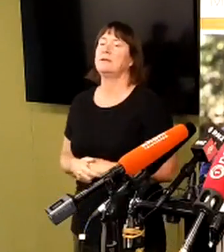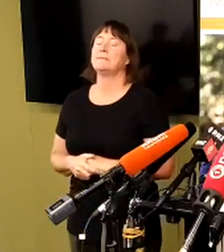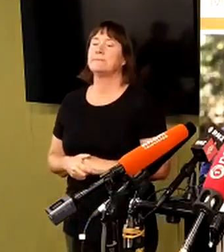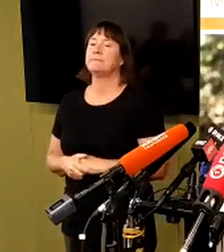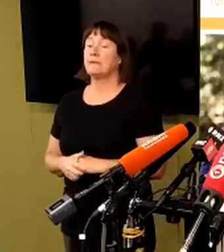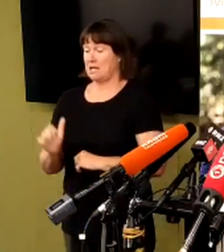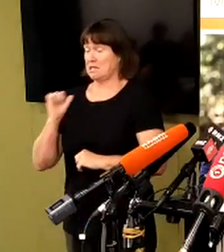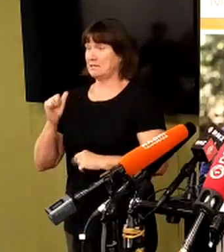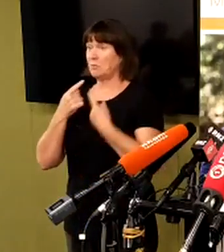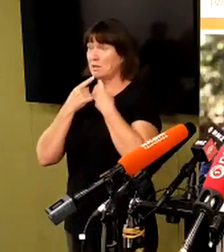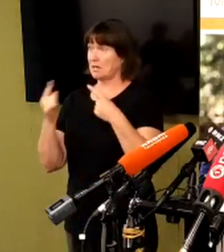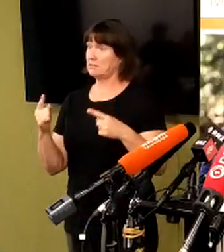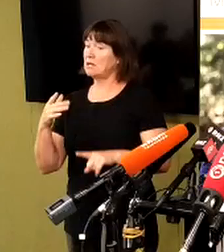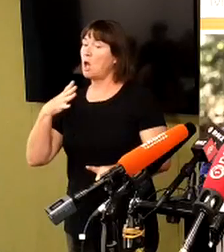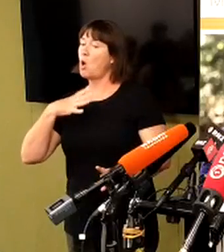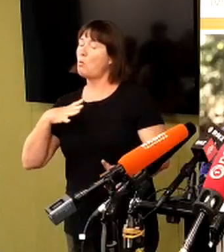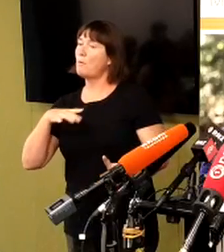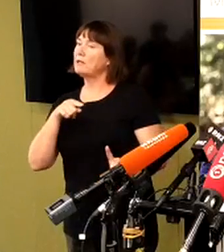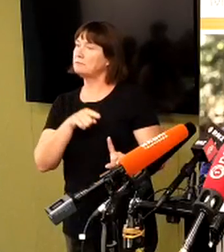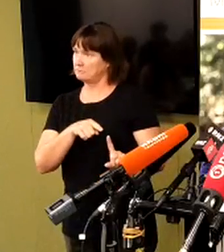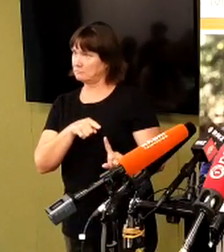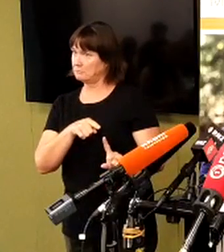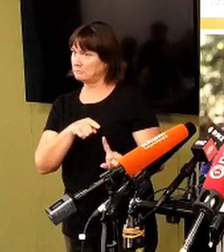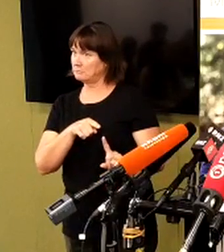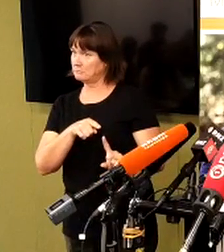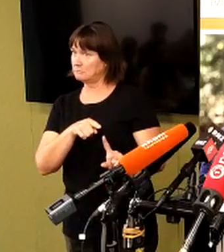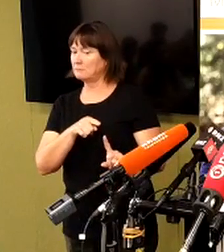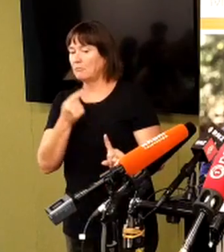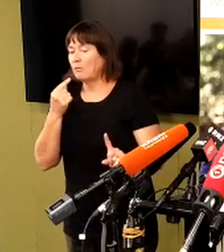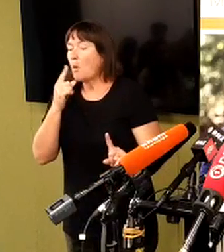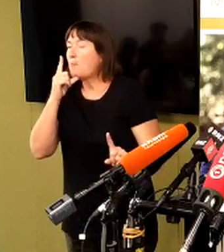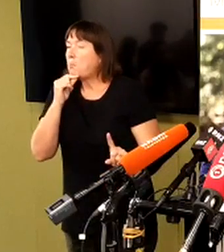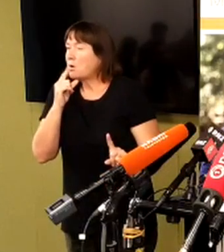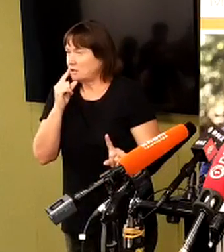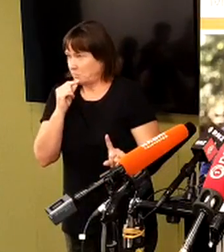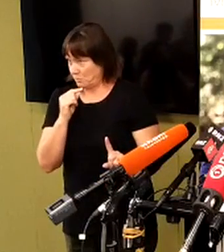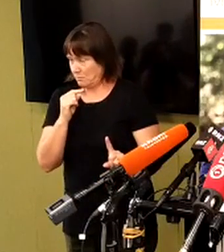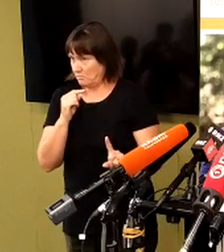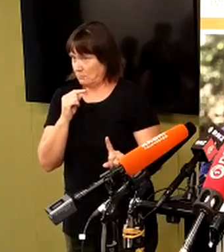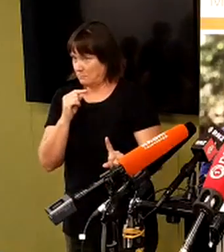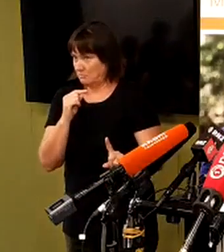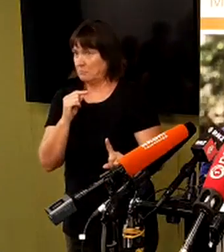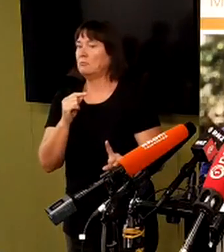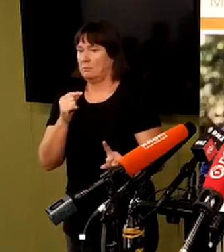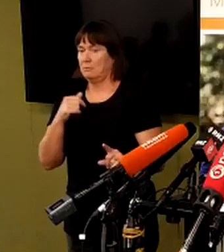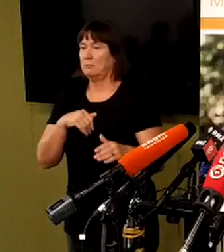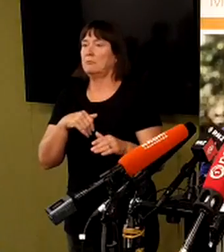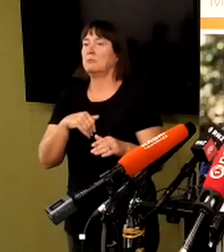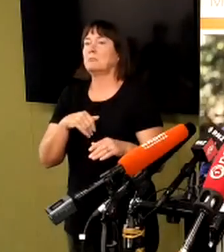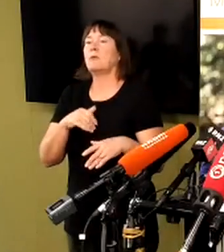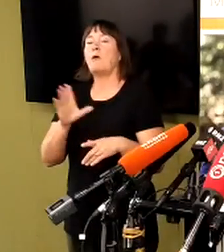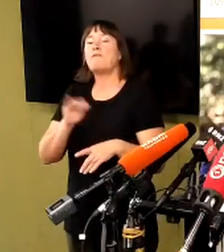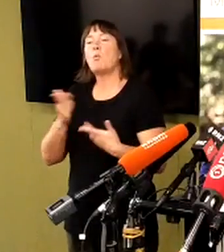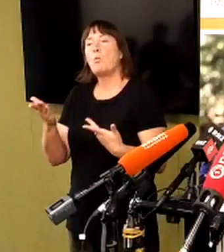As we announced yesterday, the woman who was being cared for as a probable case in North Shore Hospital, who had been on that cruise on the